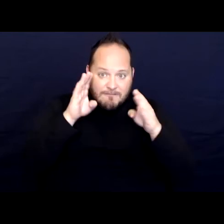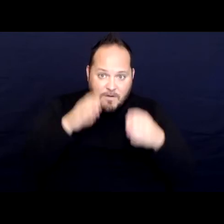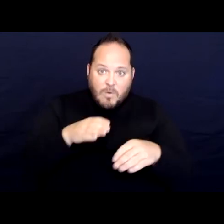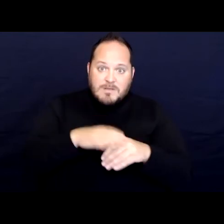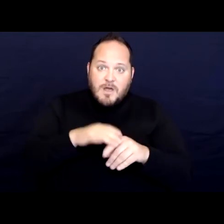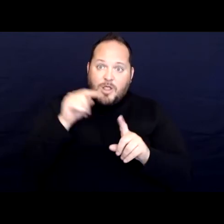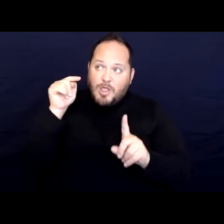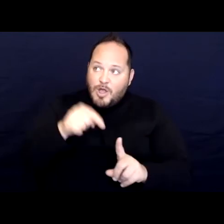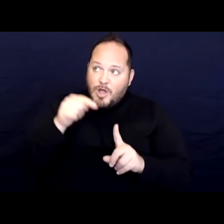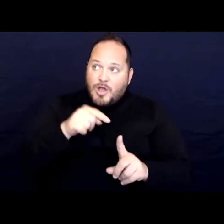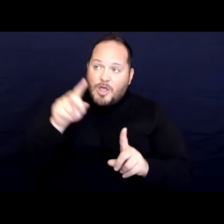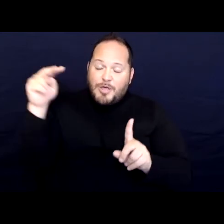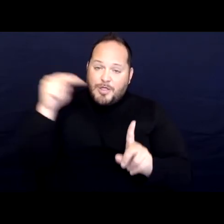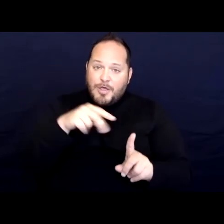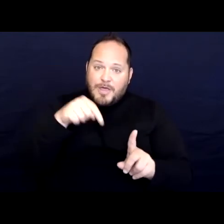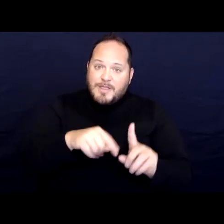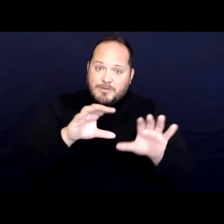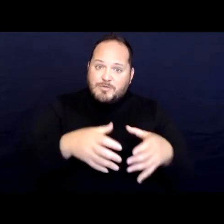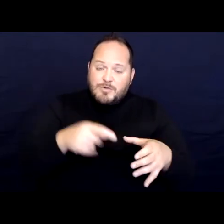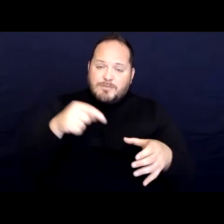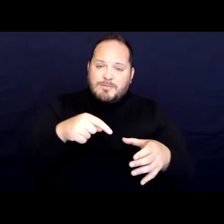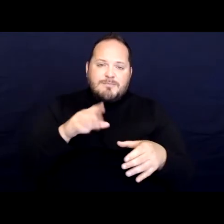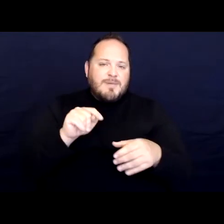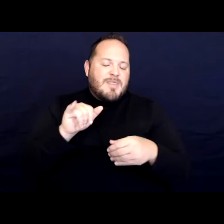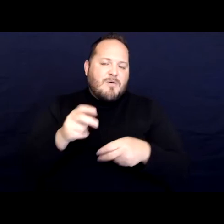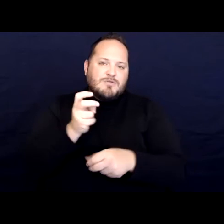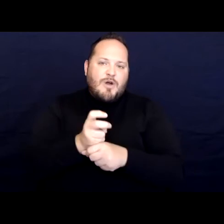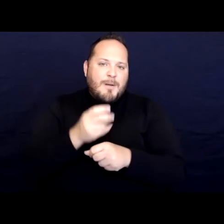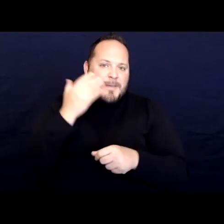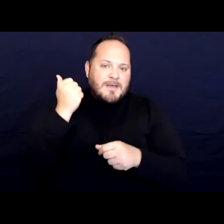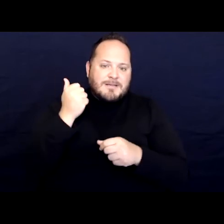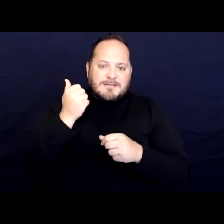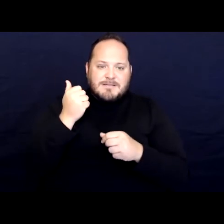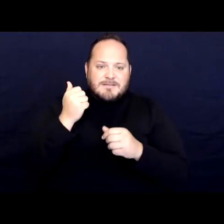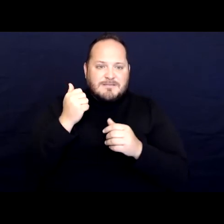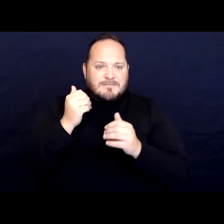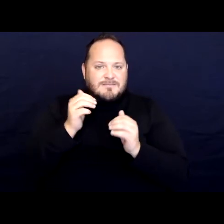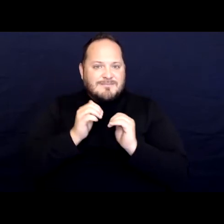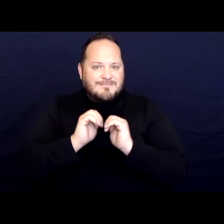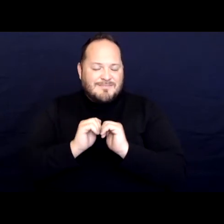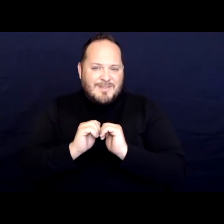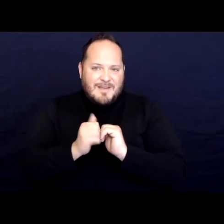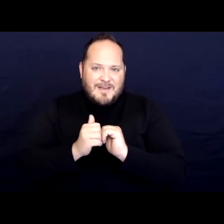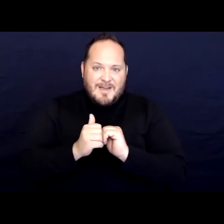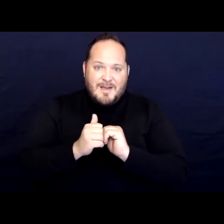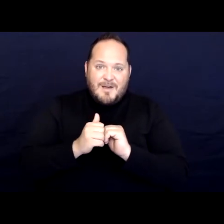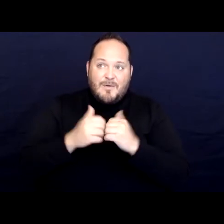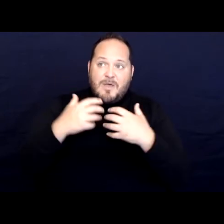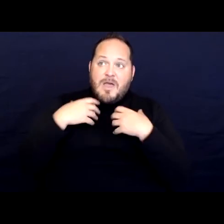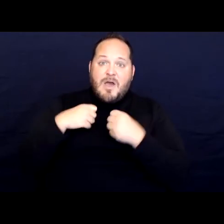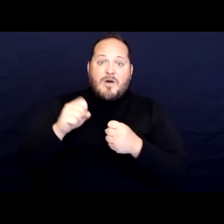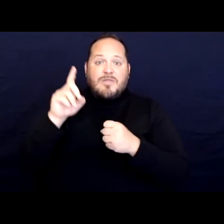this group. But that was really hard because the way that the health data was